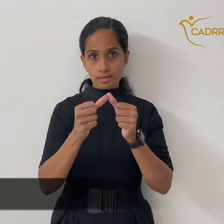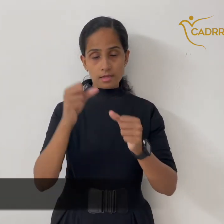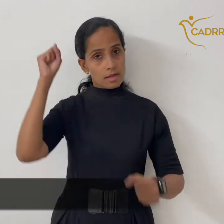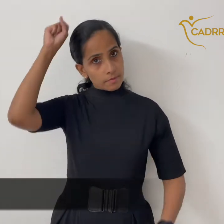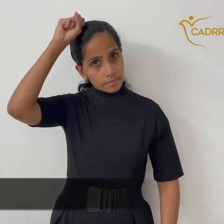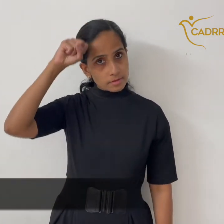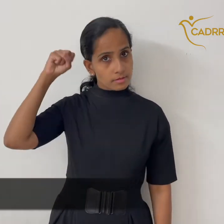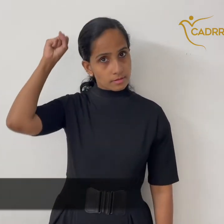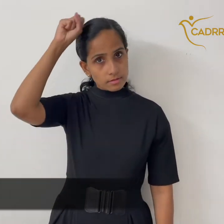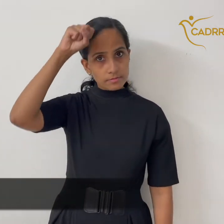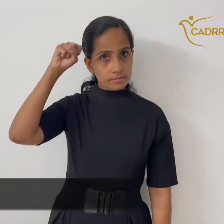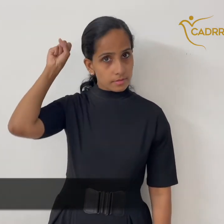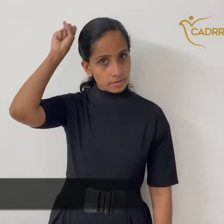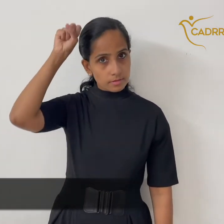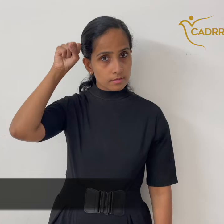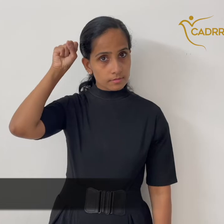Amritsar with an A.